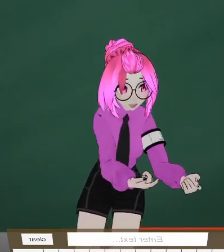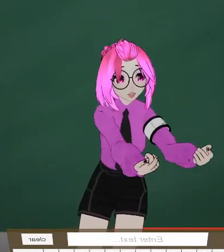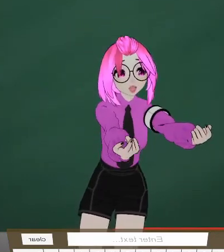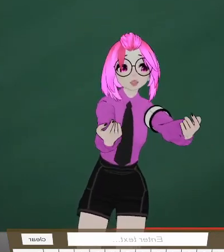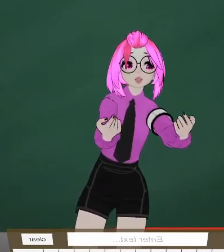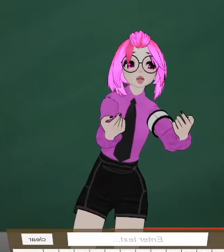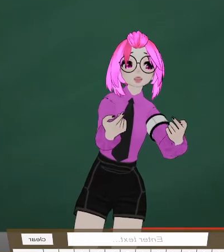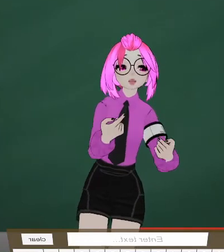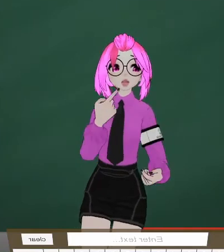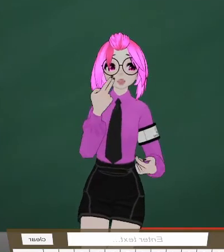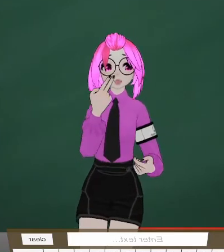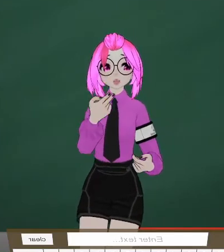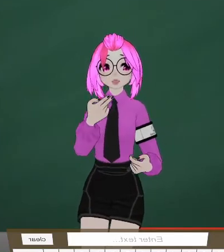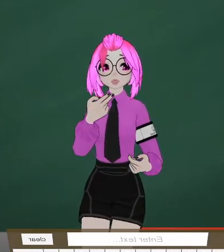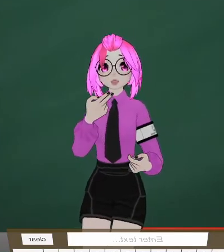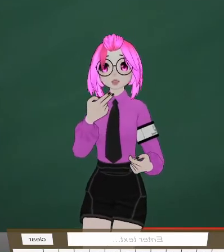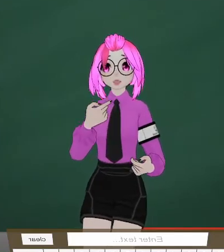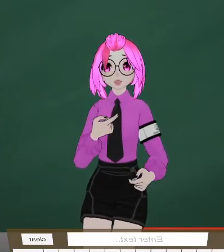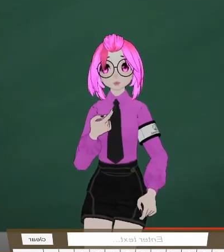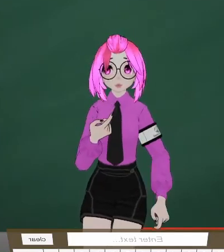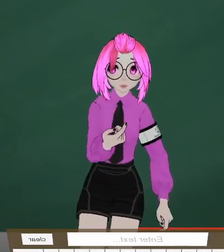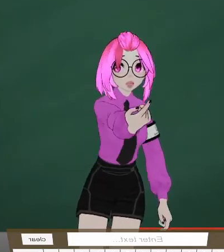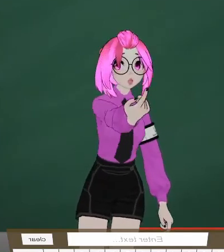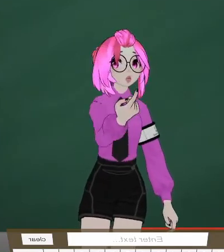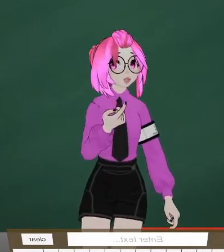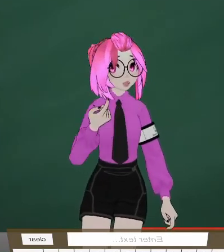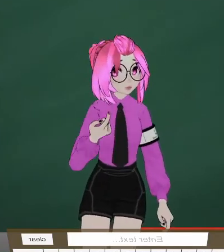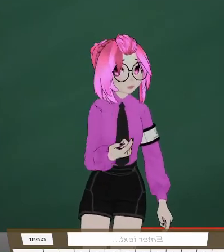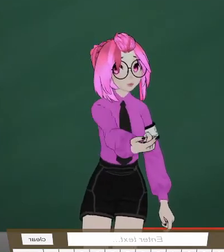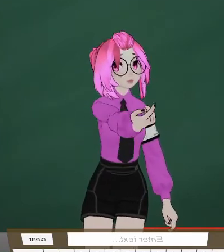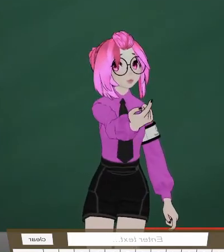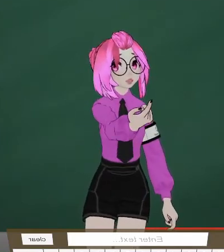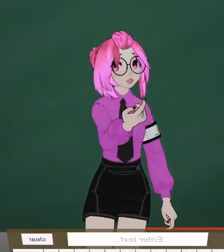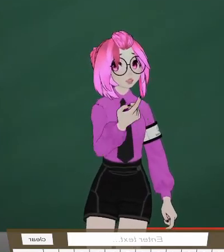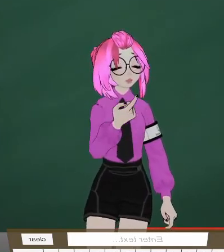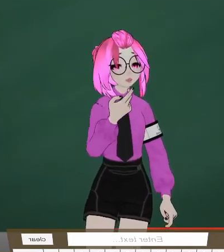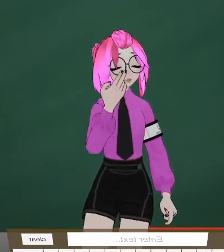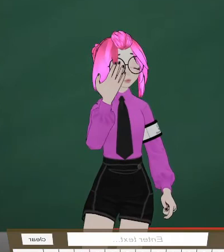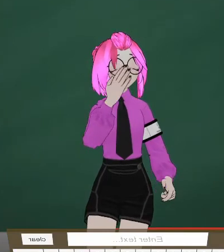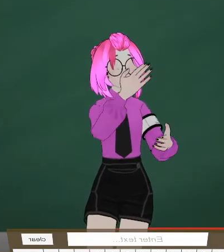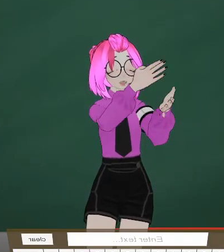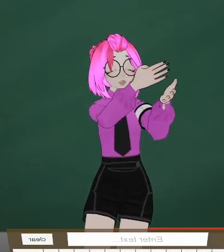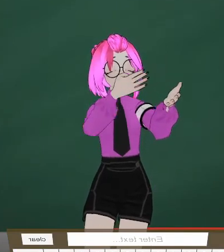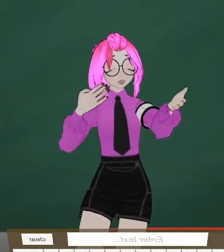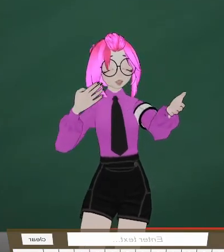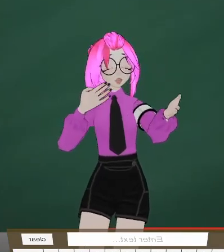like you're going down um i've also seen like one one of them because there's some slays with only one